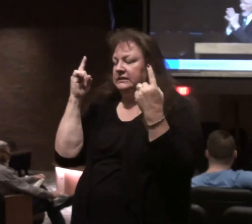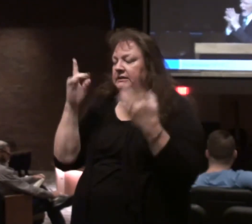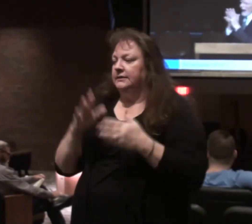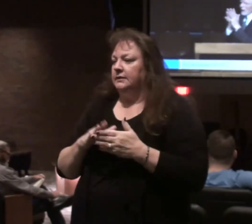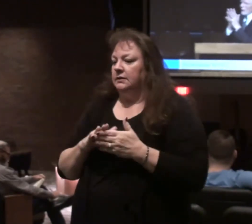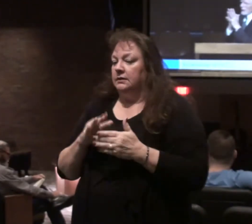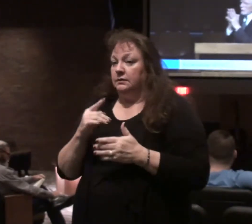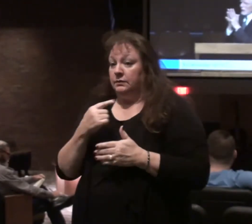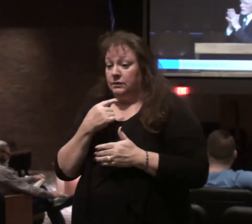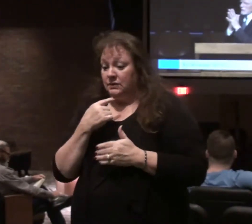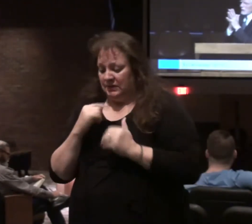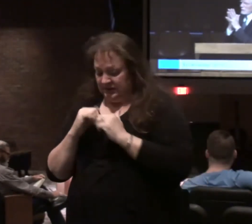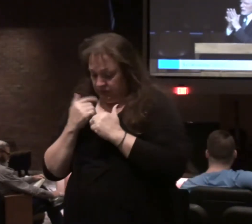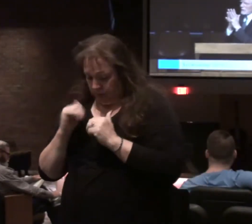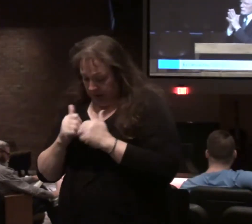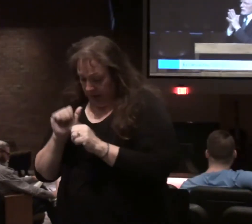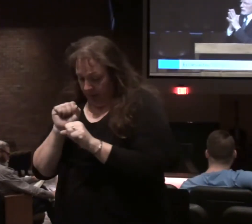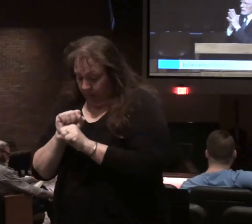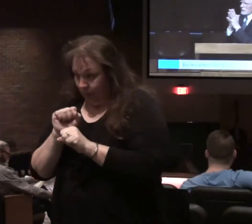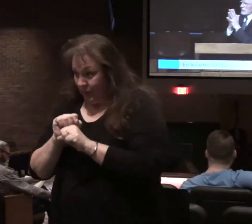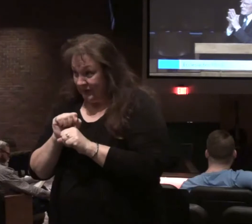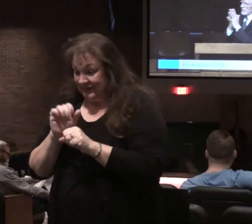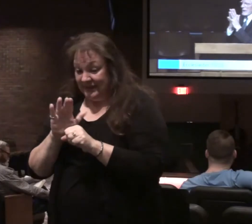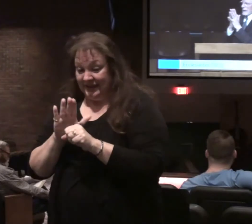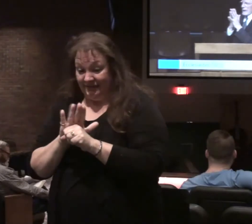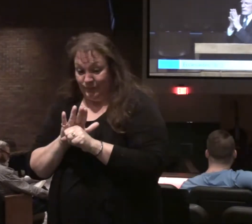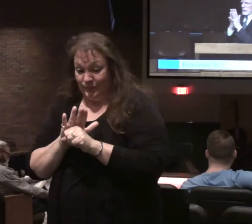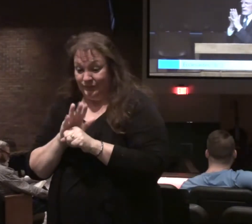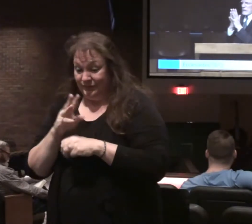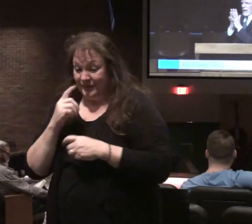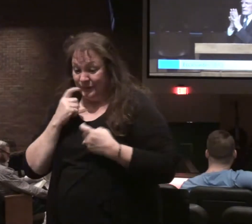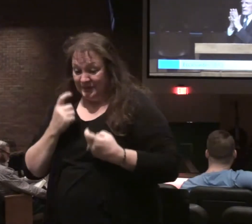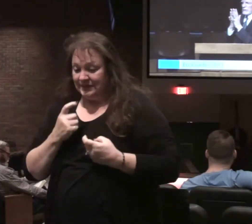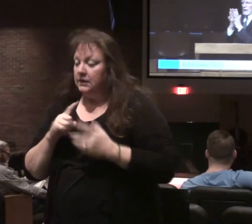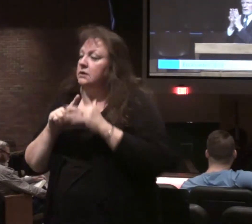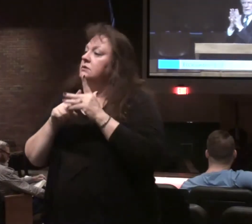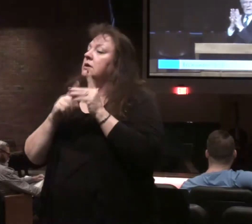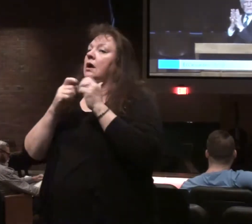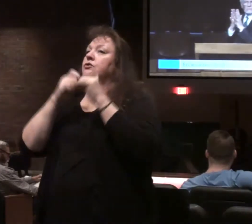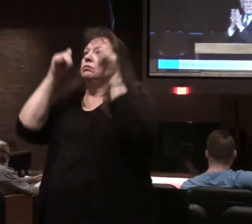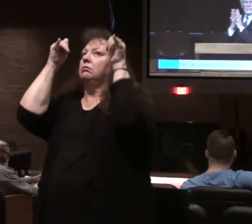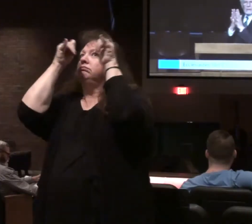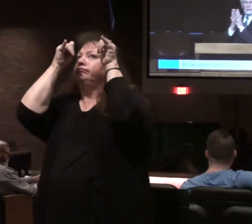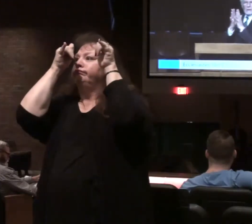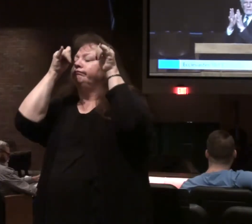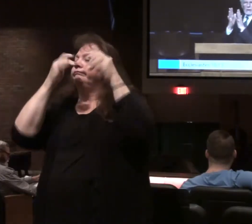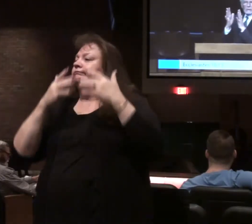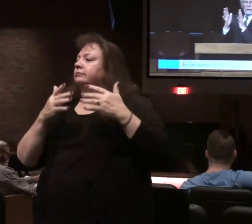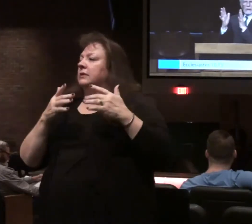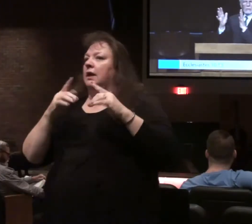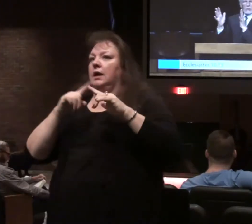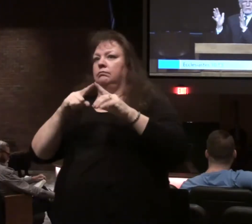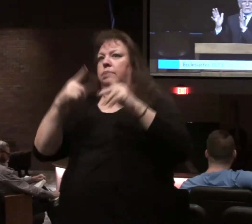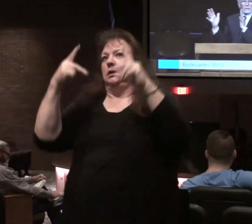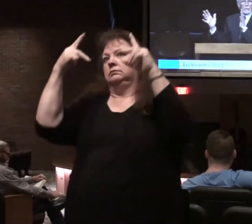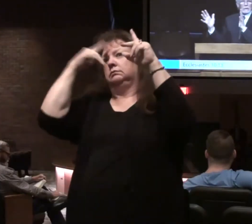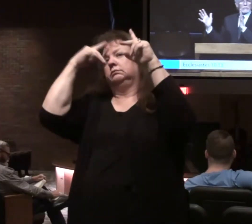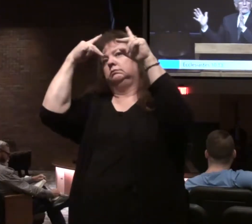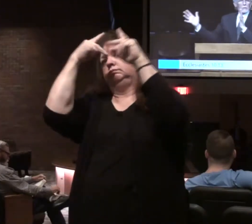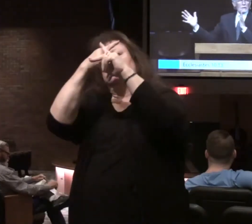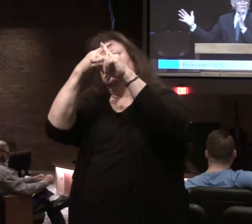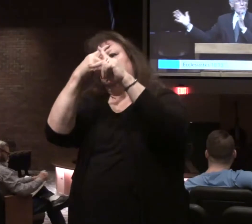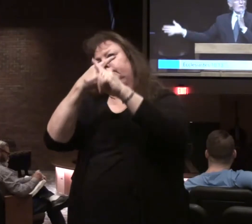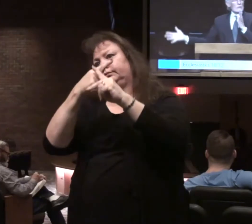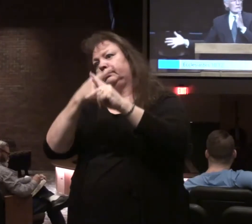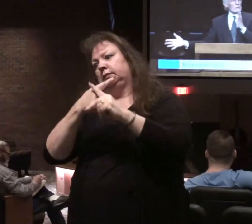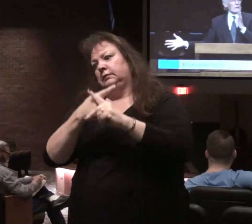told how it works in the fallen world. It starts out with folly, but it's going to get worse and worse